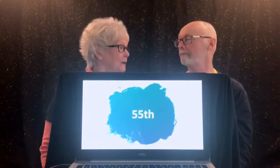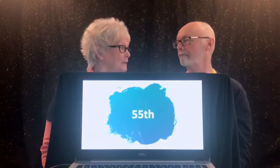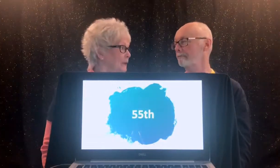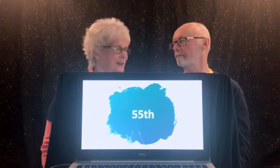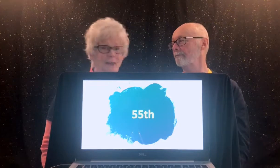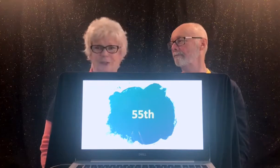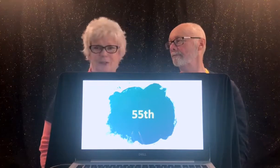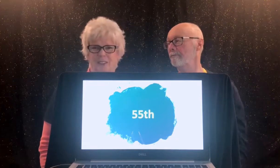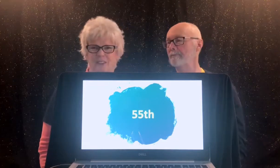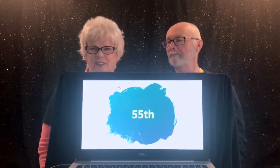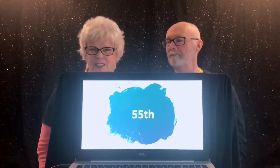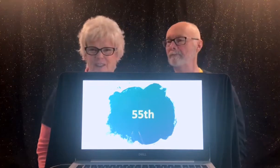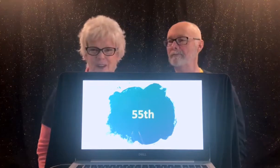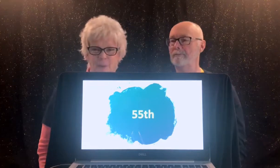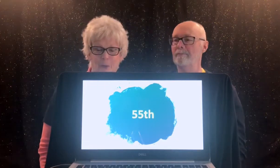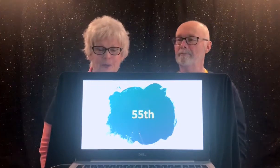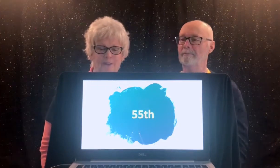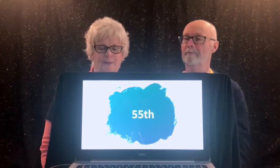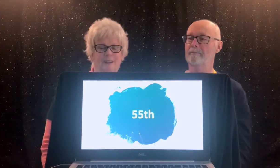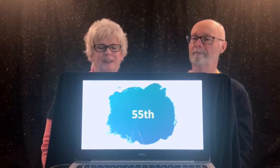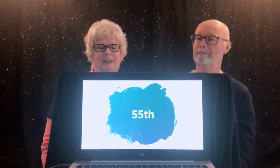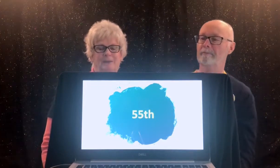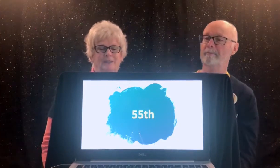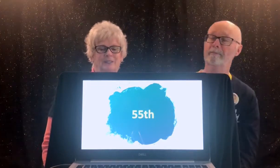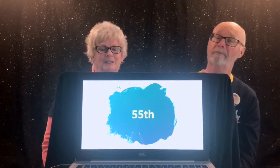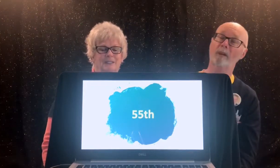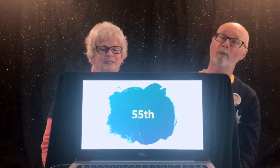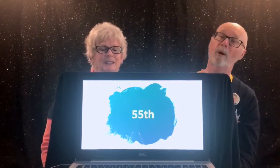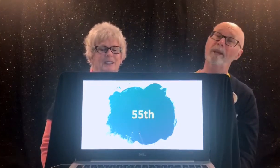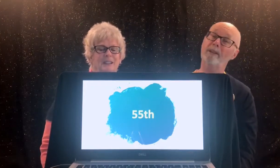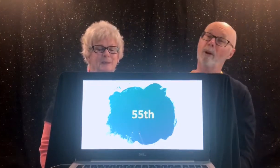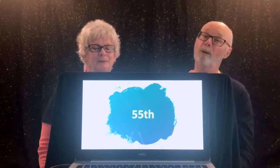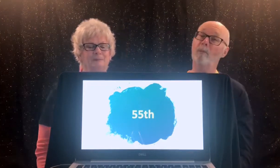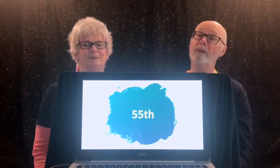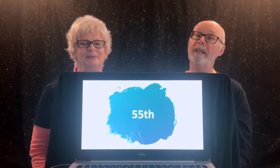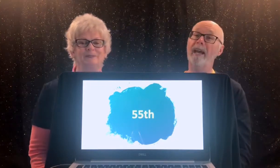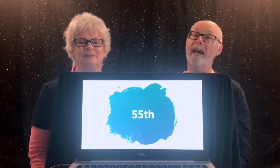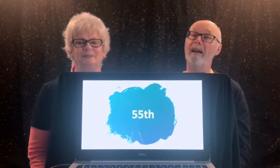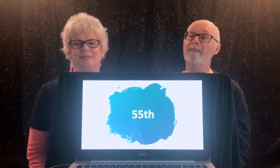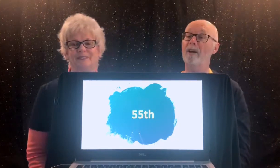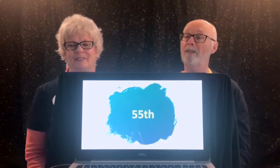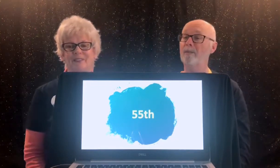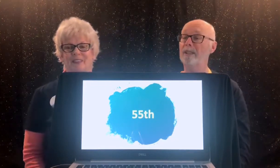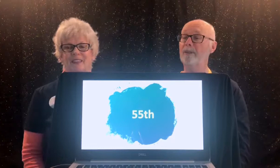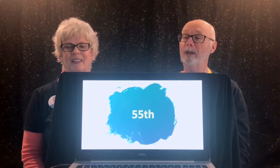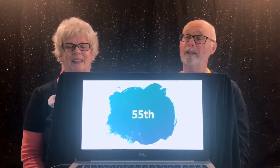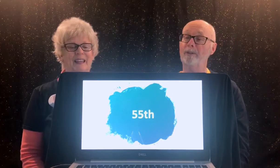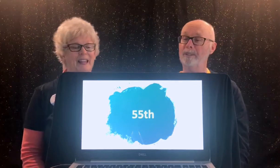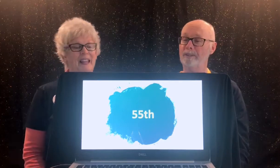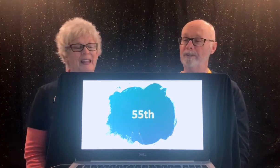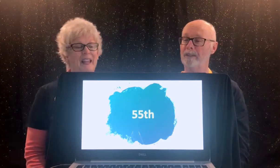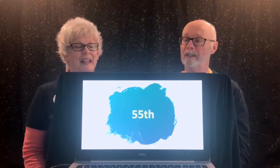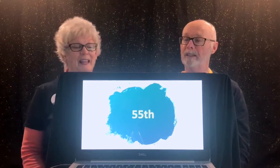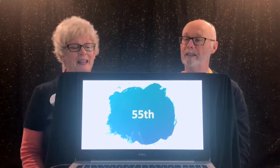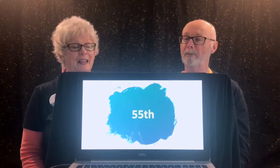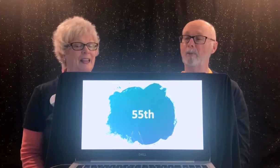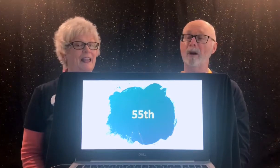anyone want to go to 55 bereavement conferences? Well, we told them we have 3 great reasons. Number 1,